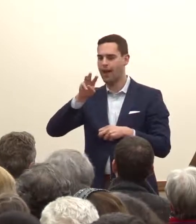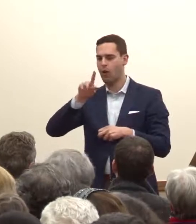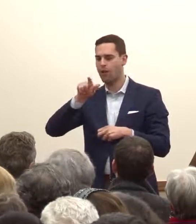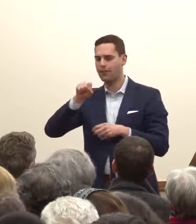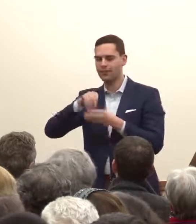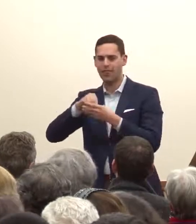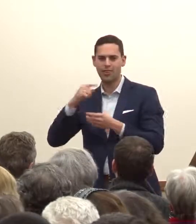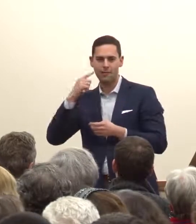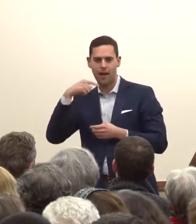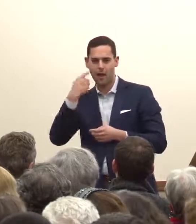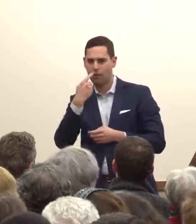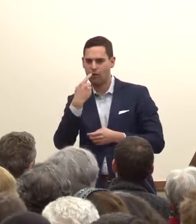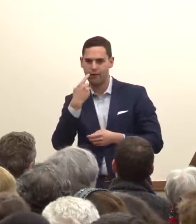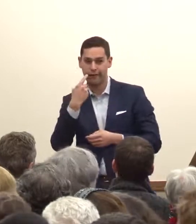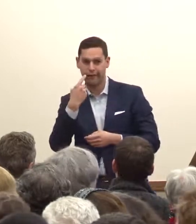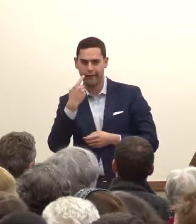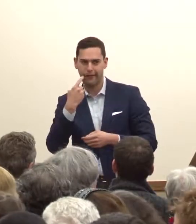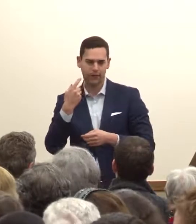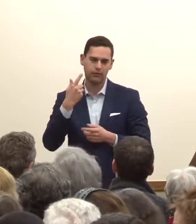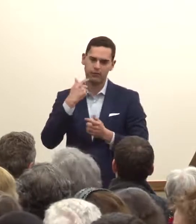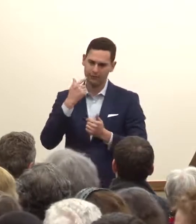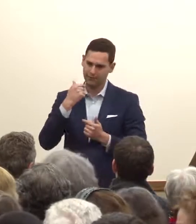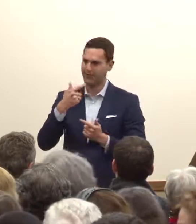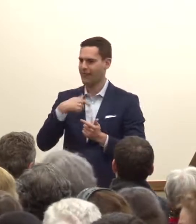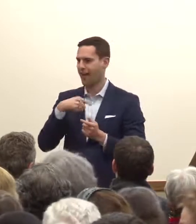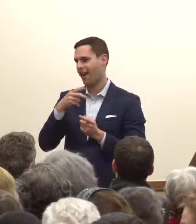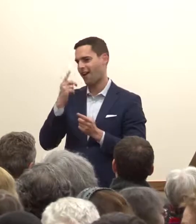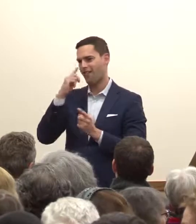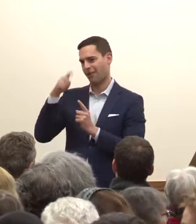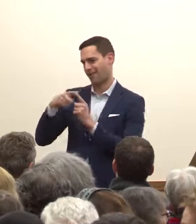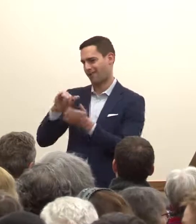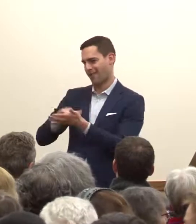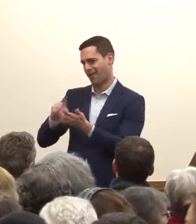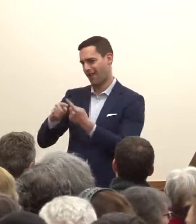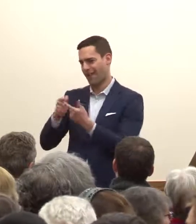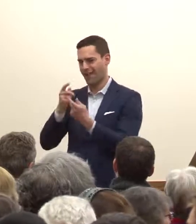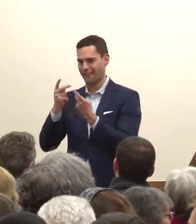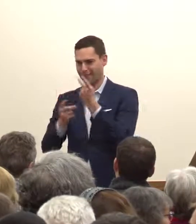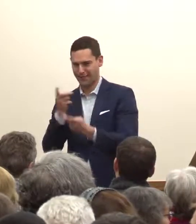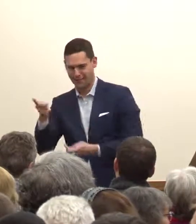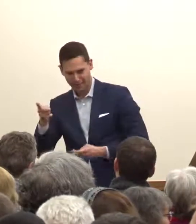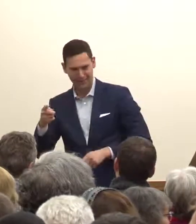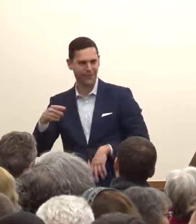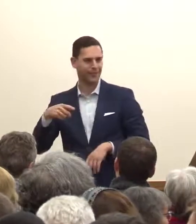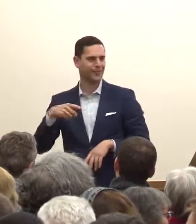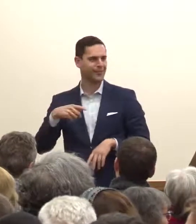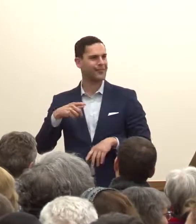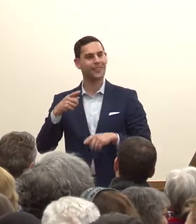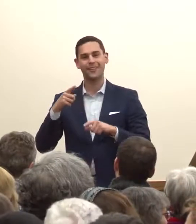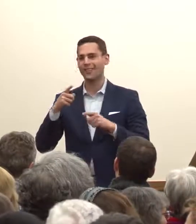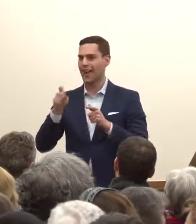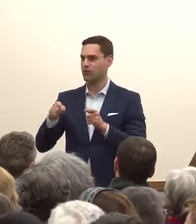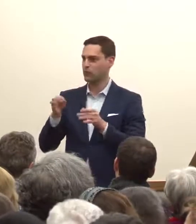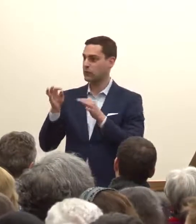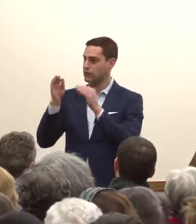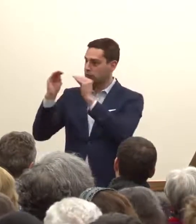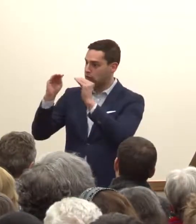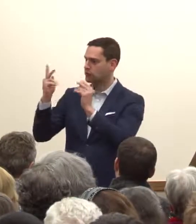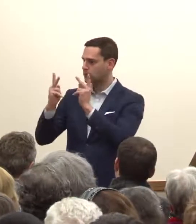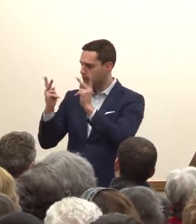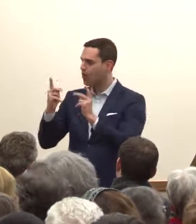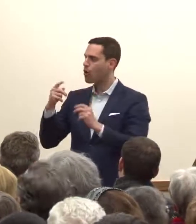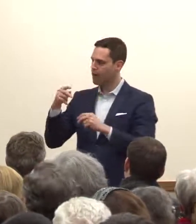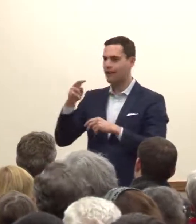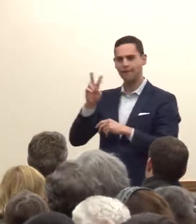of that whenever I visited him. It's interesting to teach the public about how vowels are always moving, especially